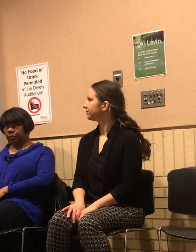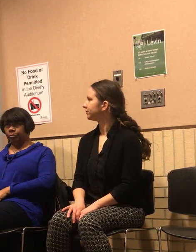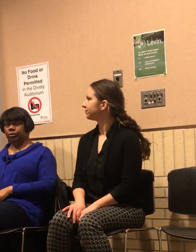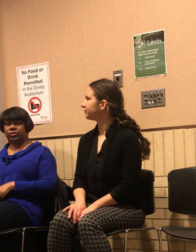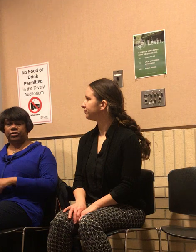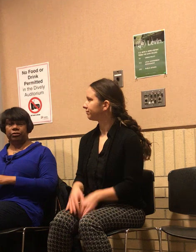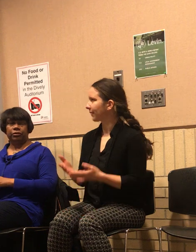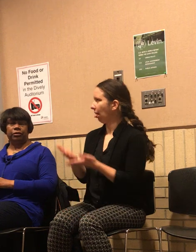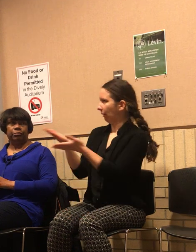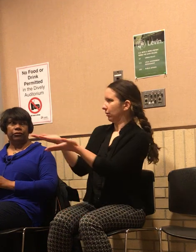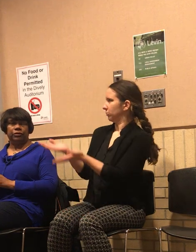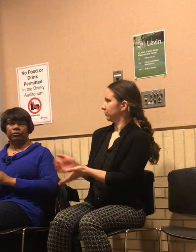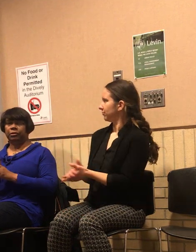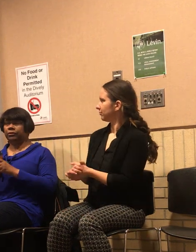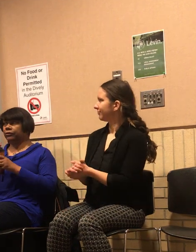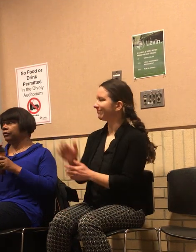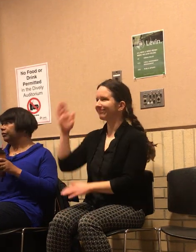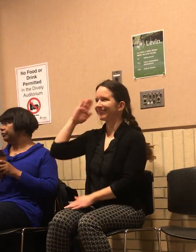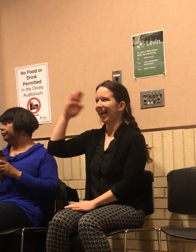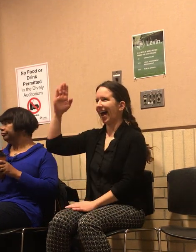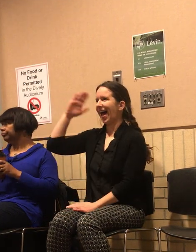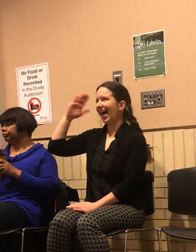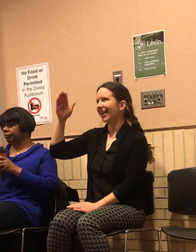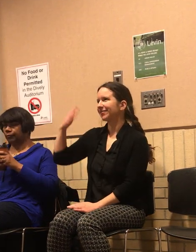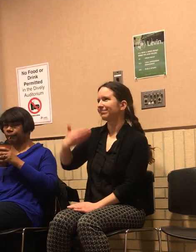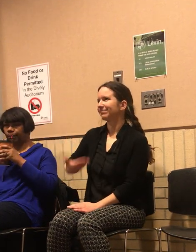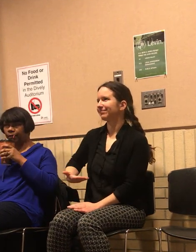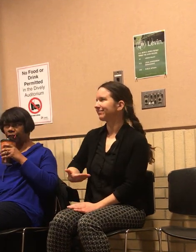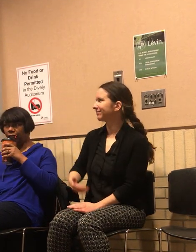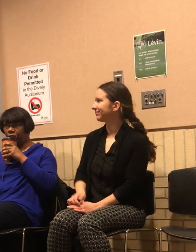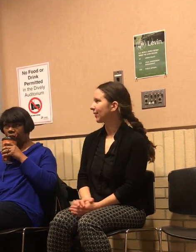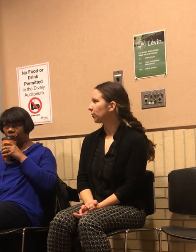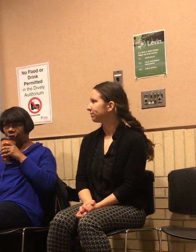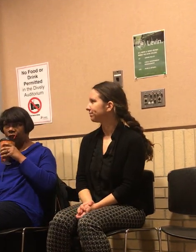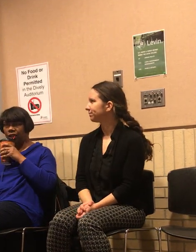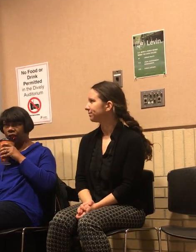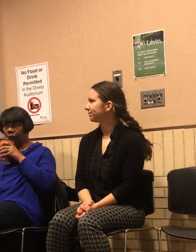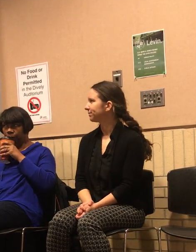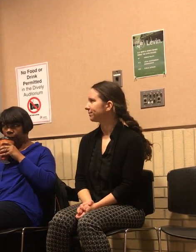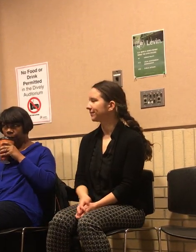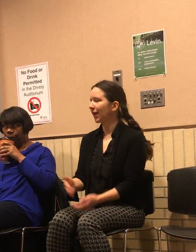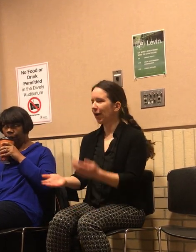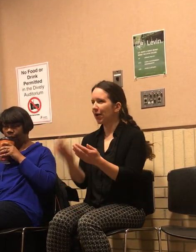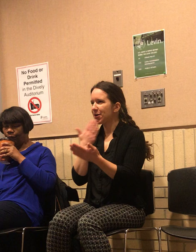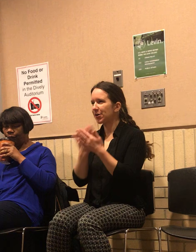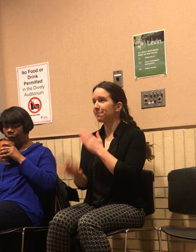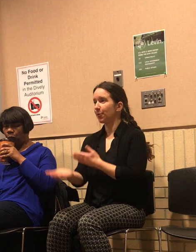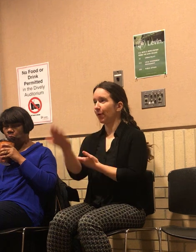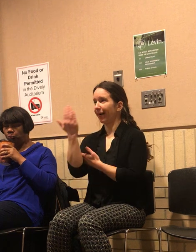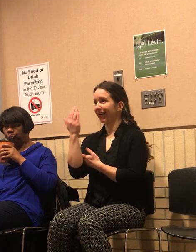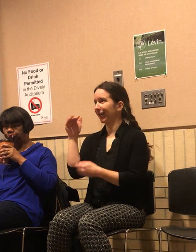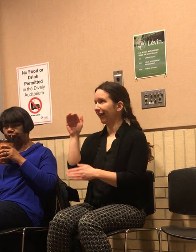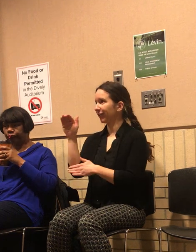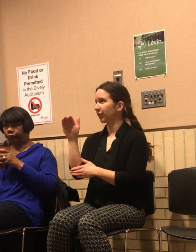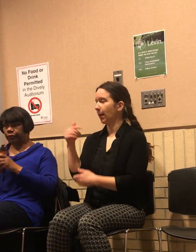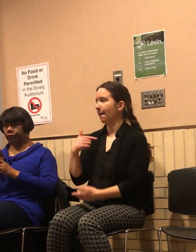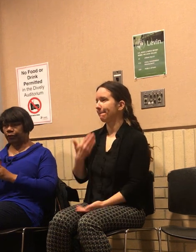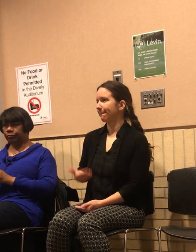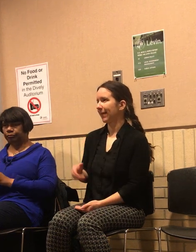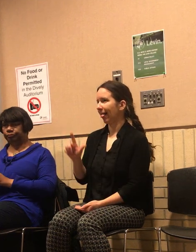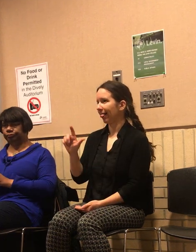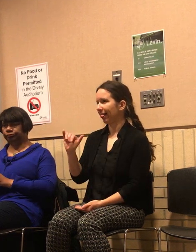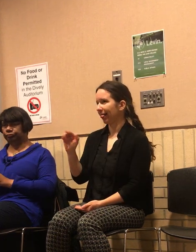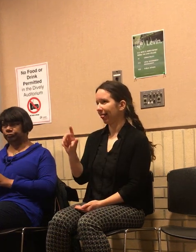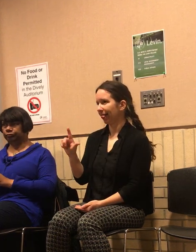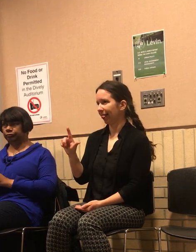Here, I'll let you Hi, everybody. I should say good morning, good afternoon. My name is Lila Zotner. I